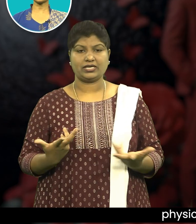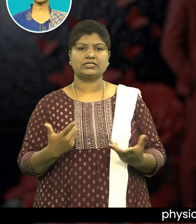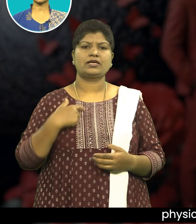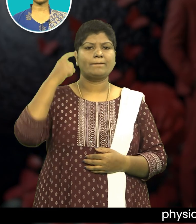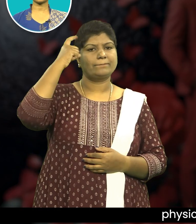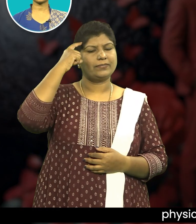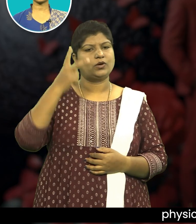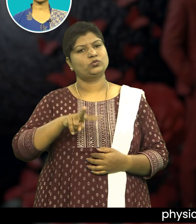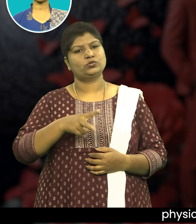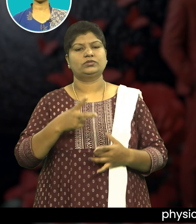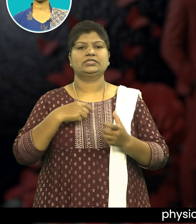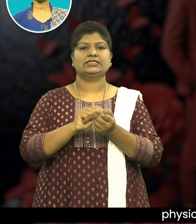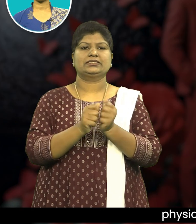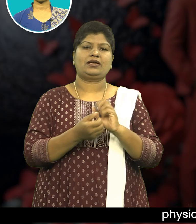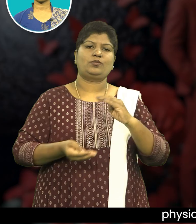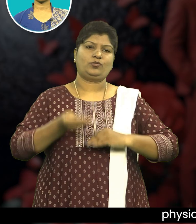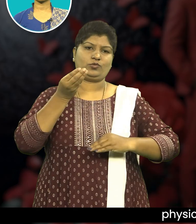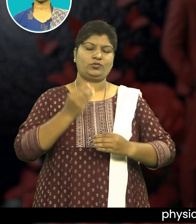as mentally.